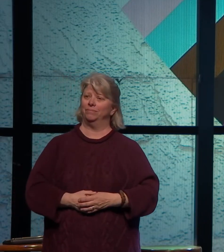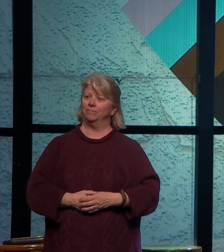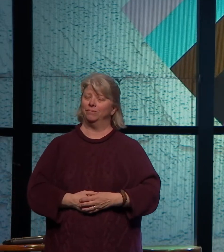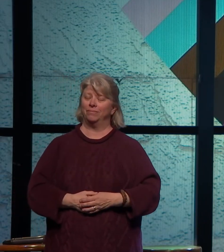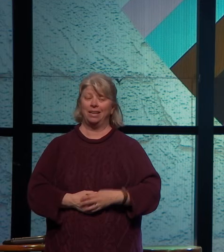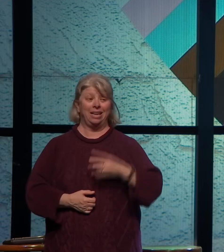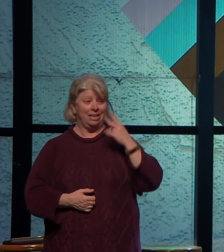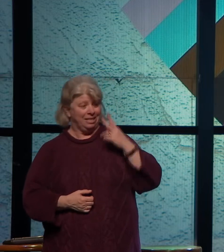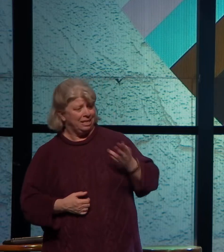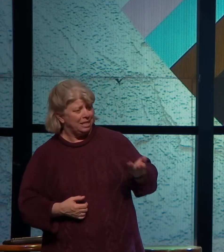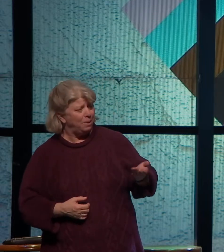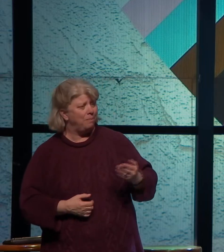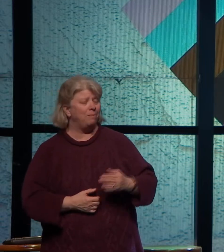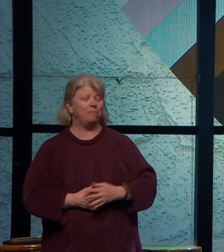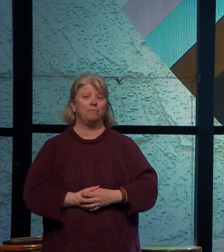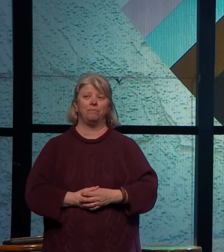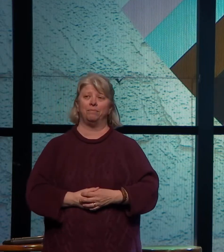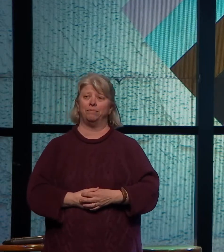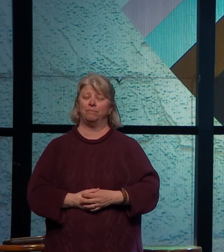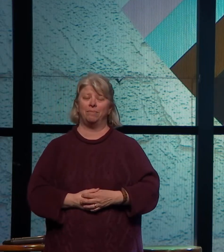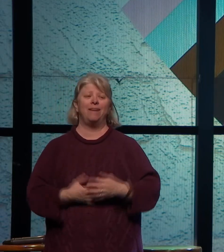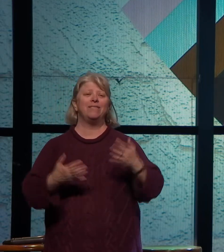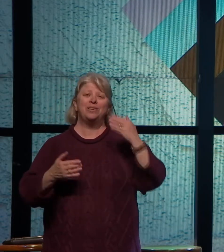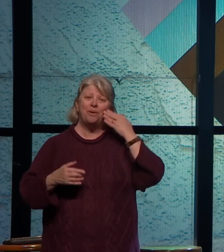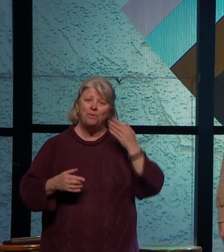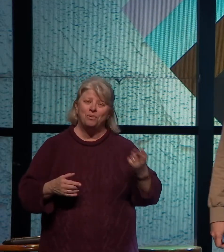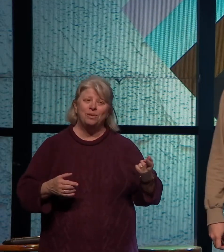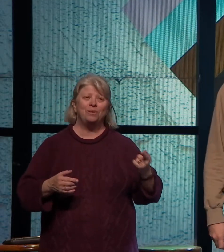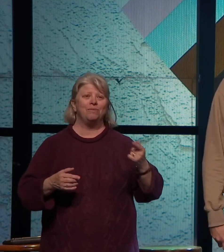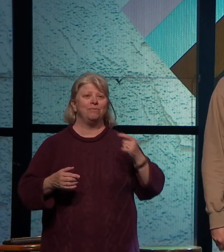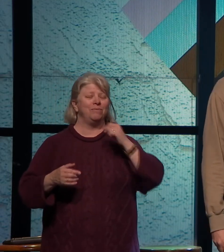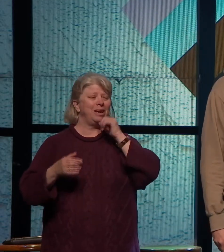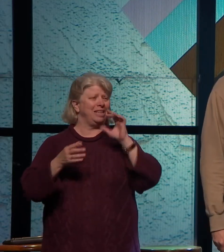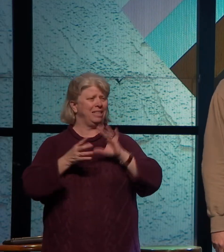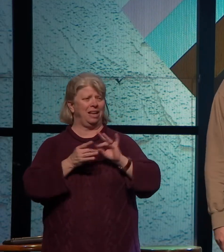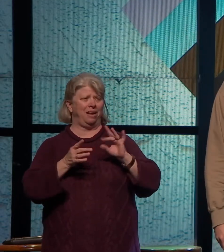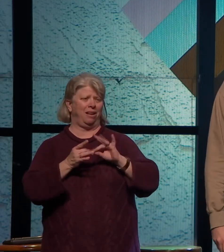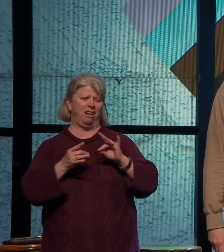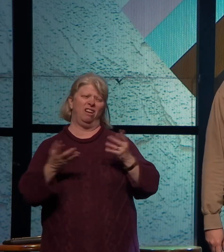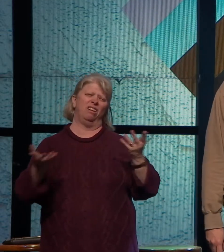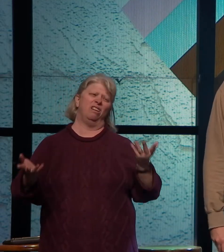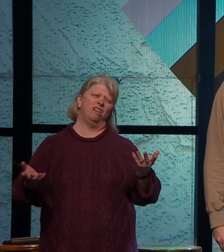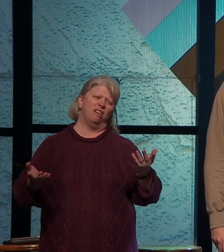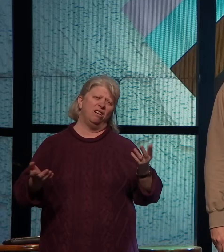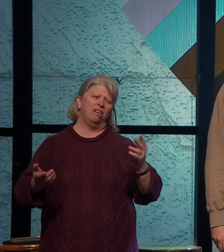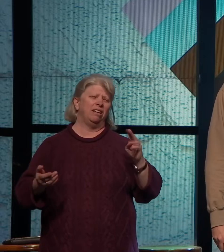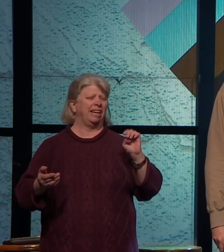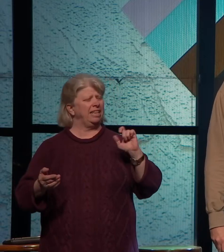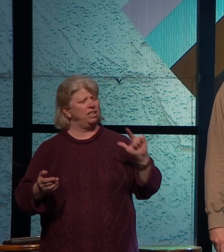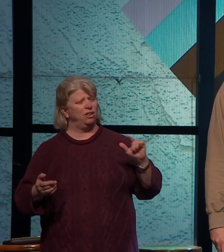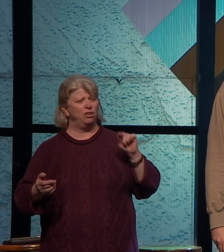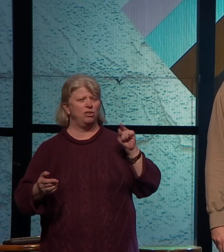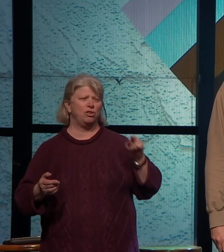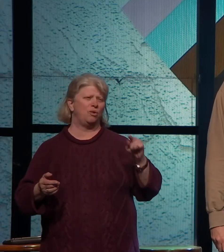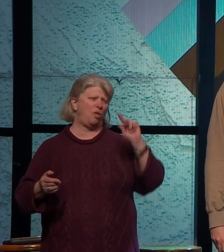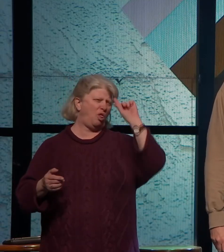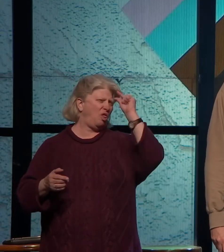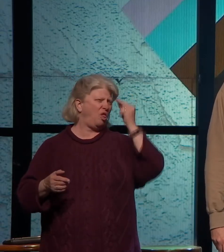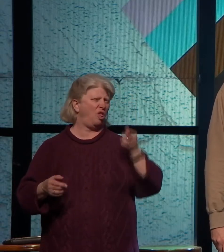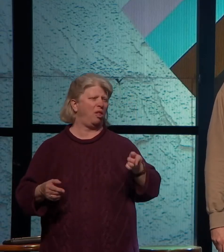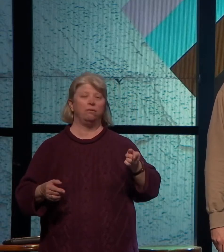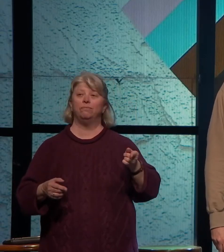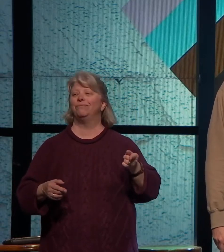He sees him. He knows him, and he doesn't say to him, oh, Nathanael, you're such a